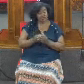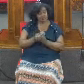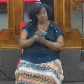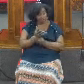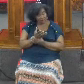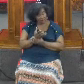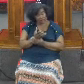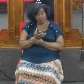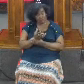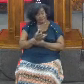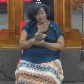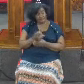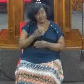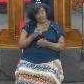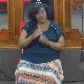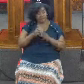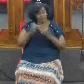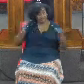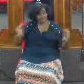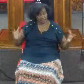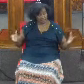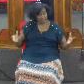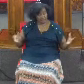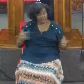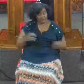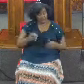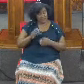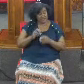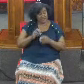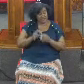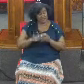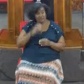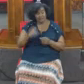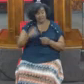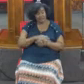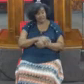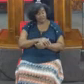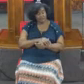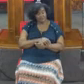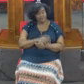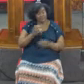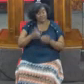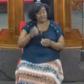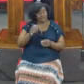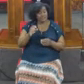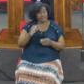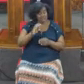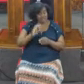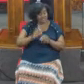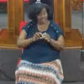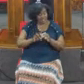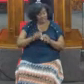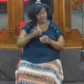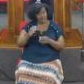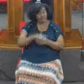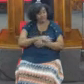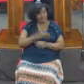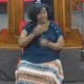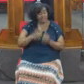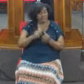to expand numerically, I'm talking about where the chairs are filled. If the chairs in here are going to be filled, each of us